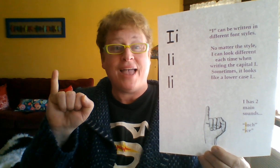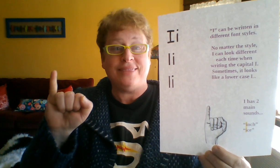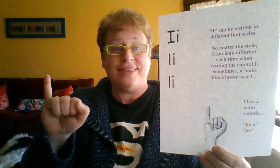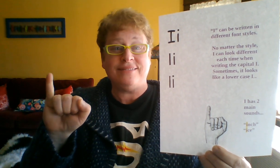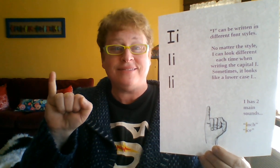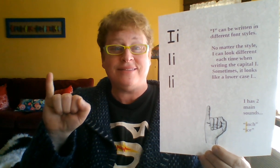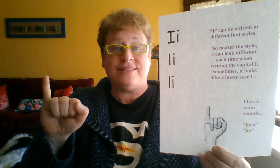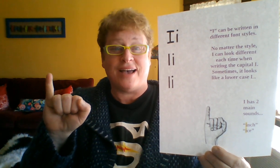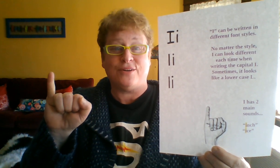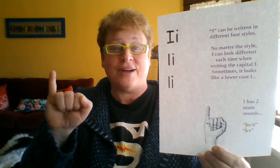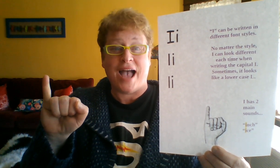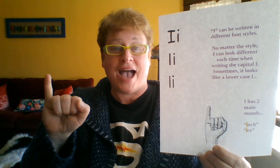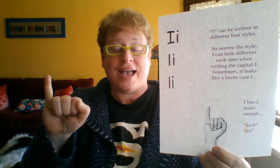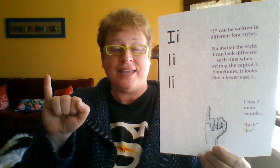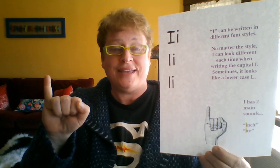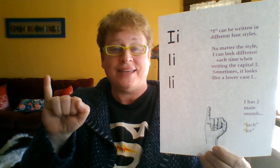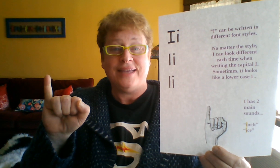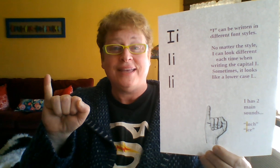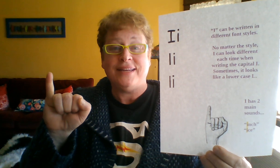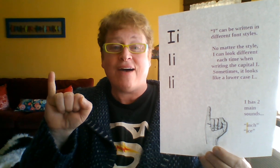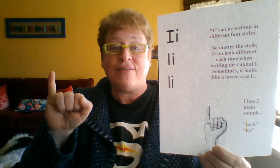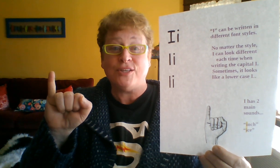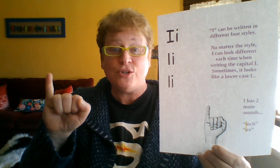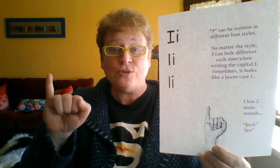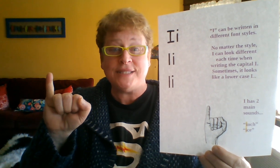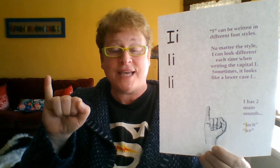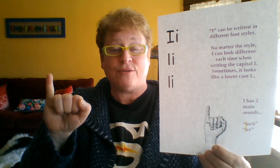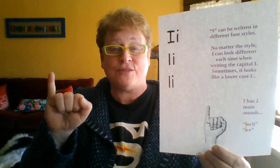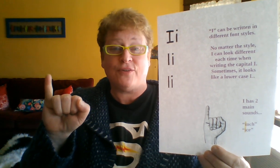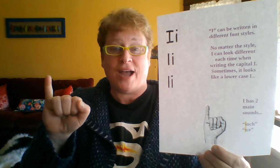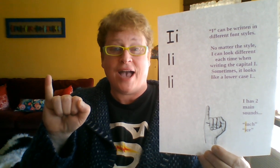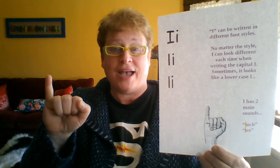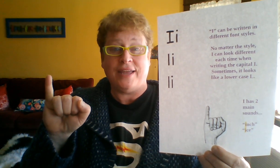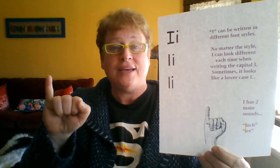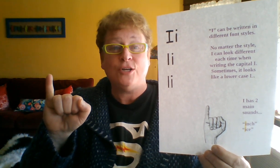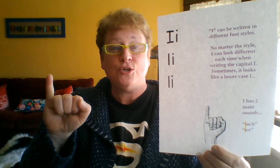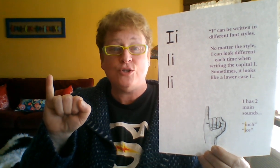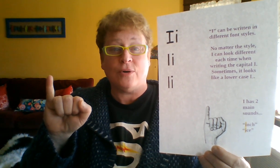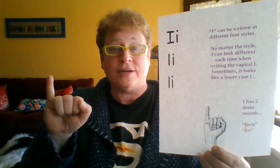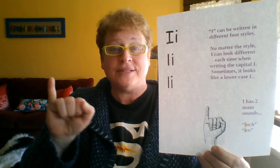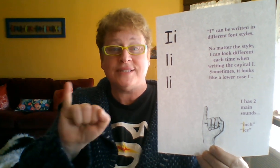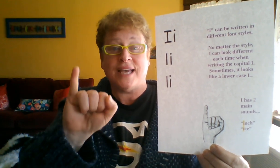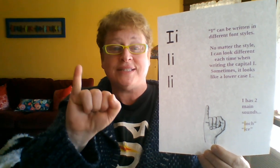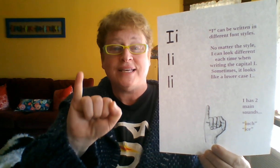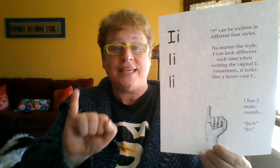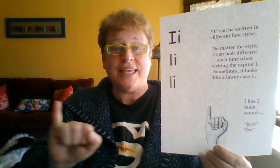And this is the letter I. Now, the two sounds for I, short says